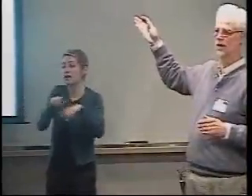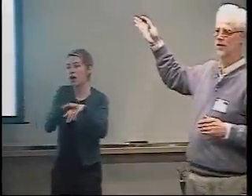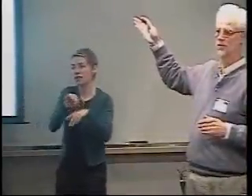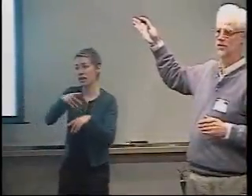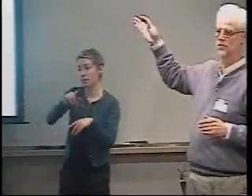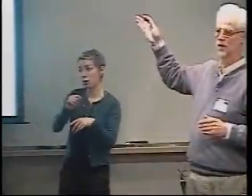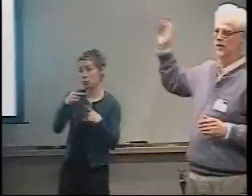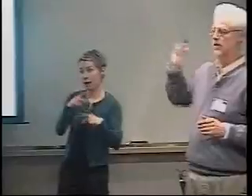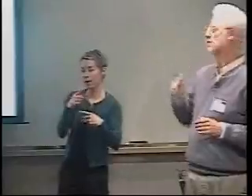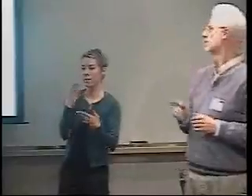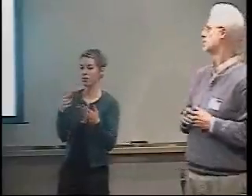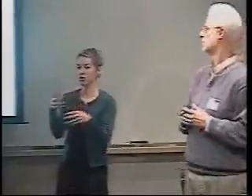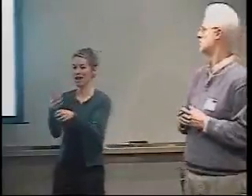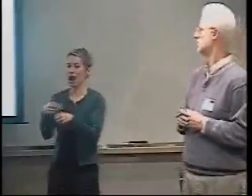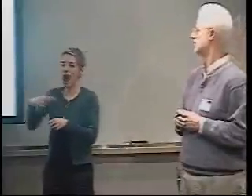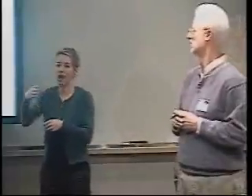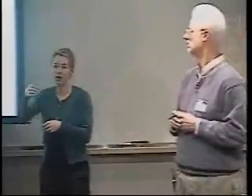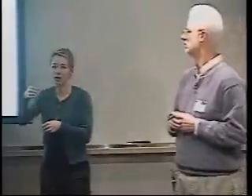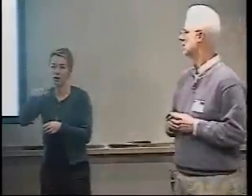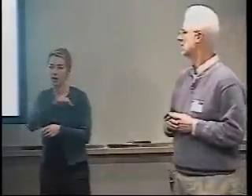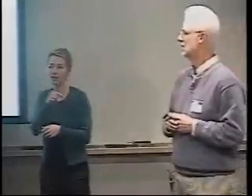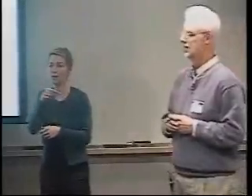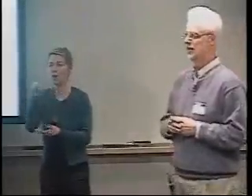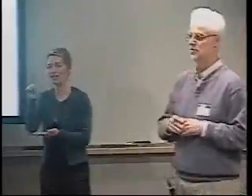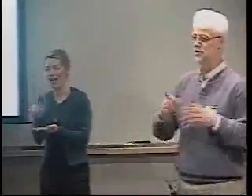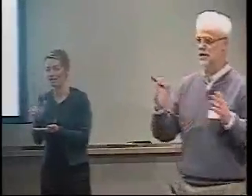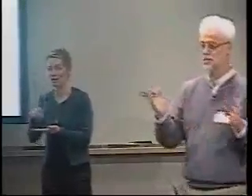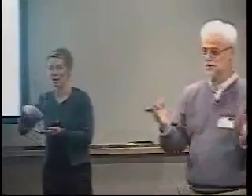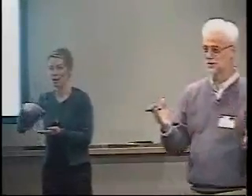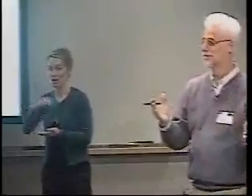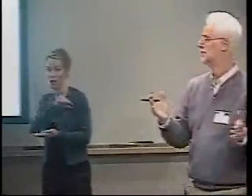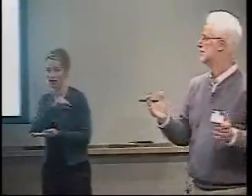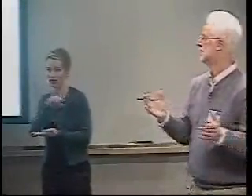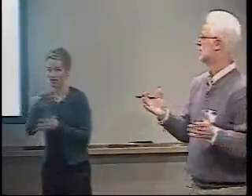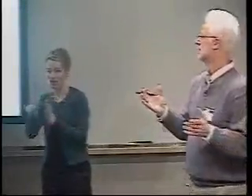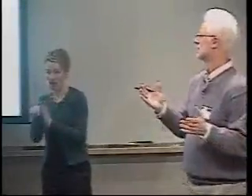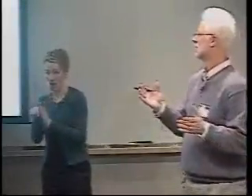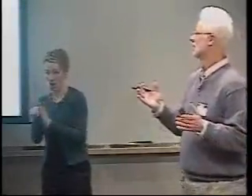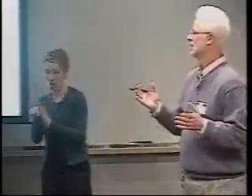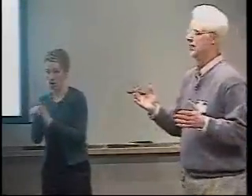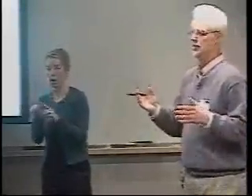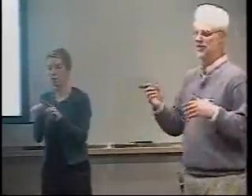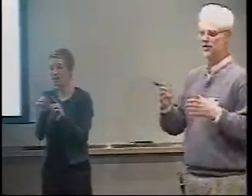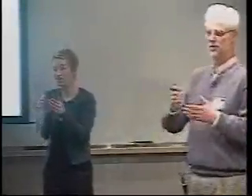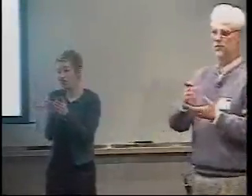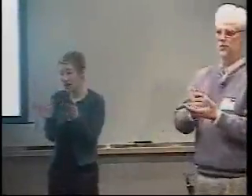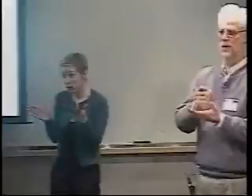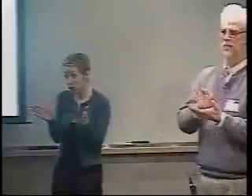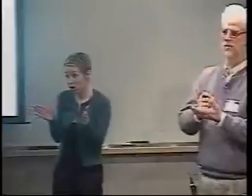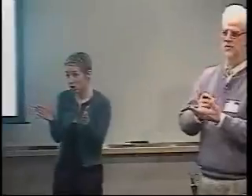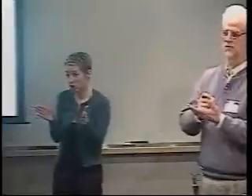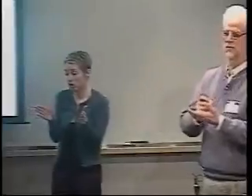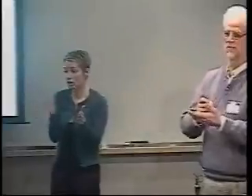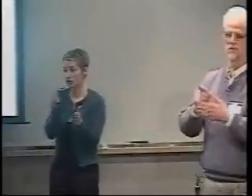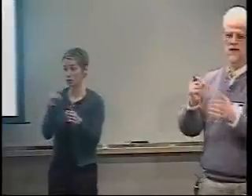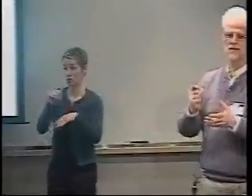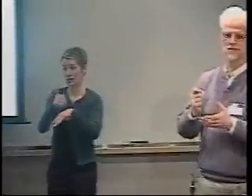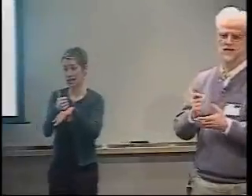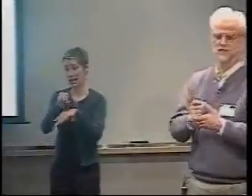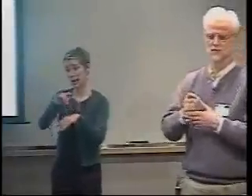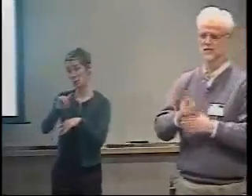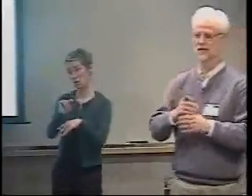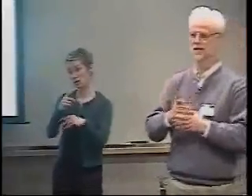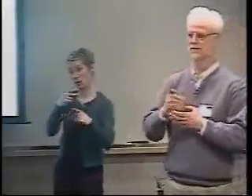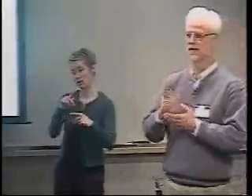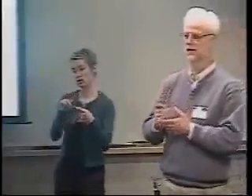higher quality or less quality compressed video. In general, sort of, if you set your input parameters to sort of a fast